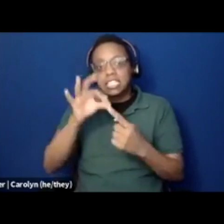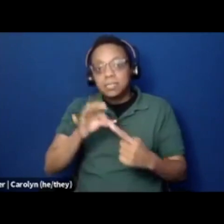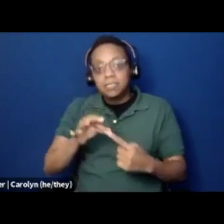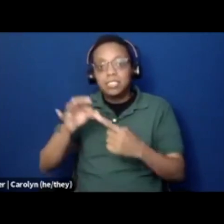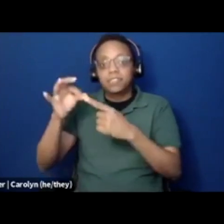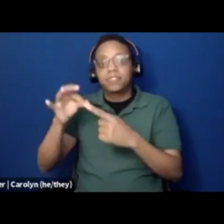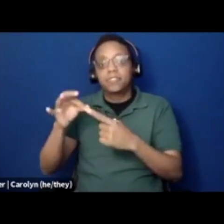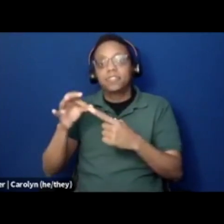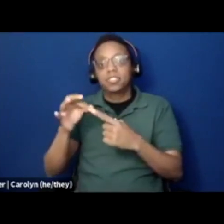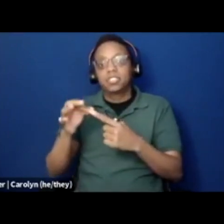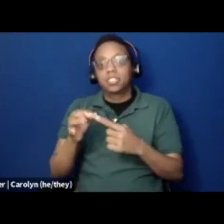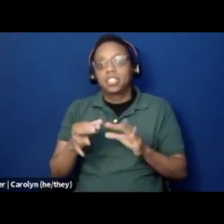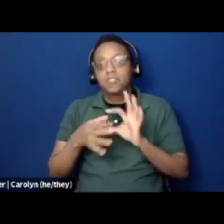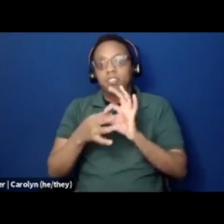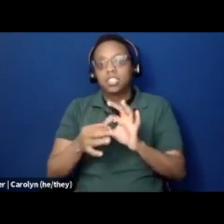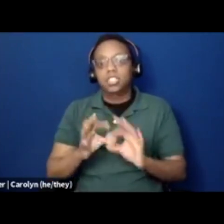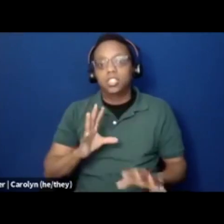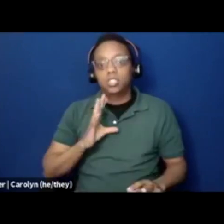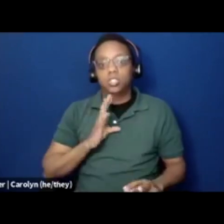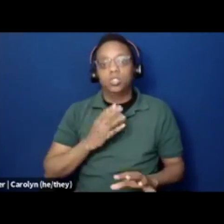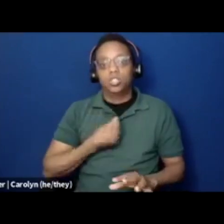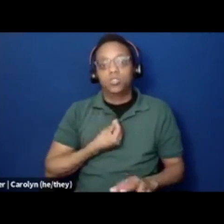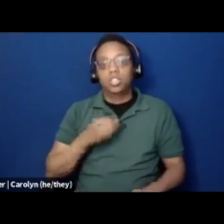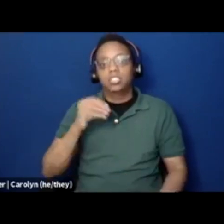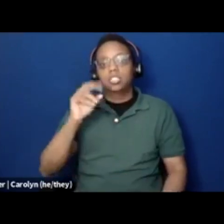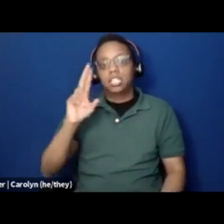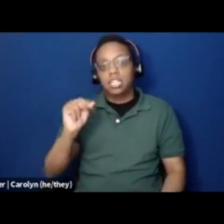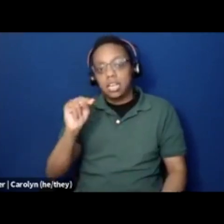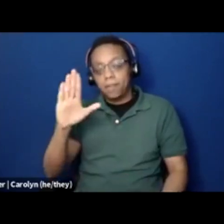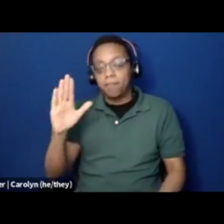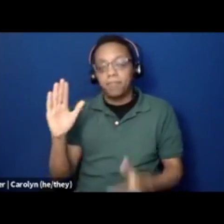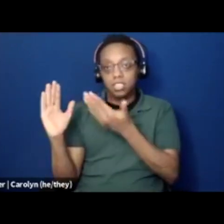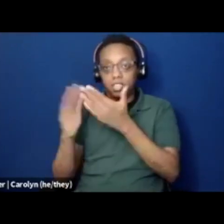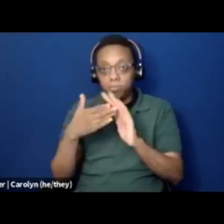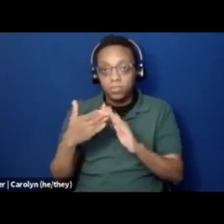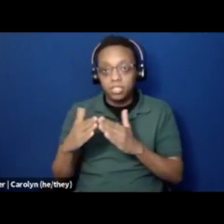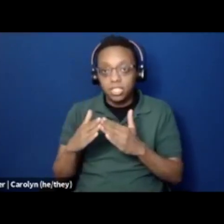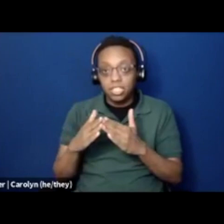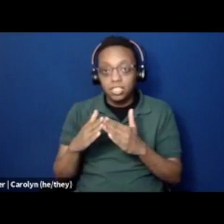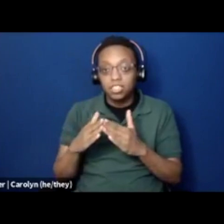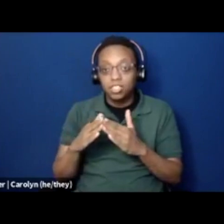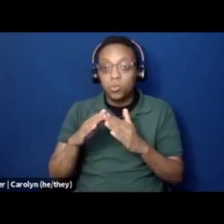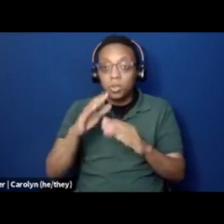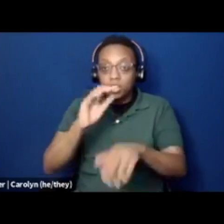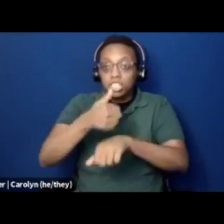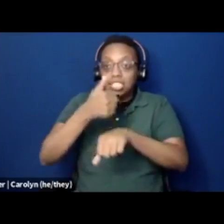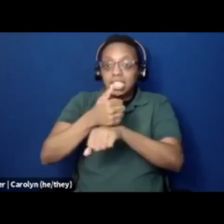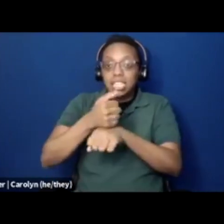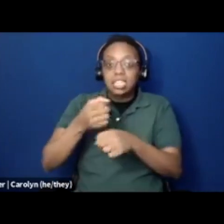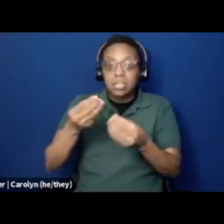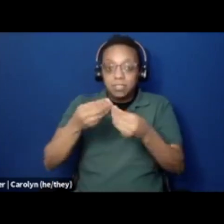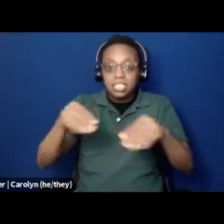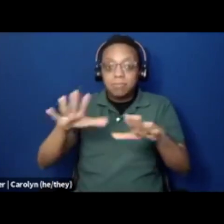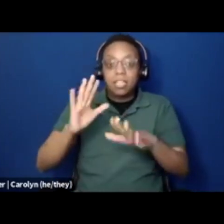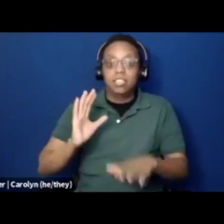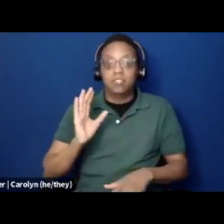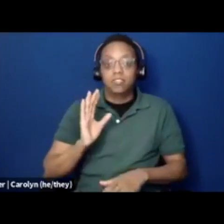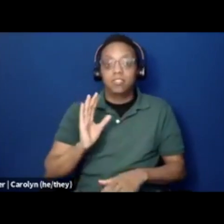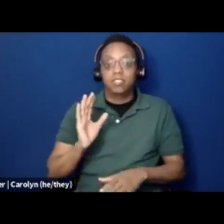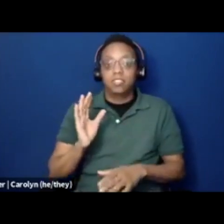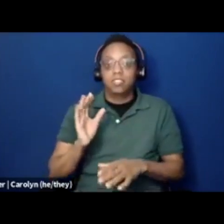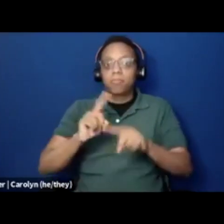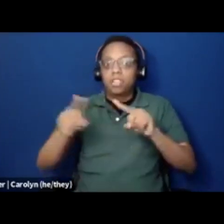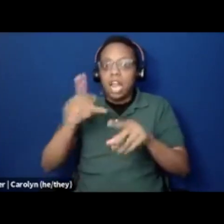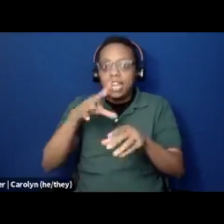are creating spaces around the country, within your state, and you are not including trans people, trans voices,